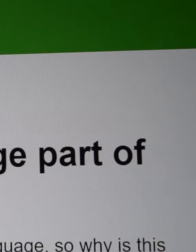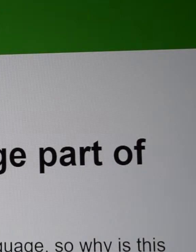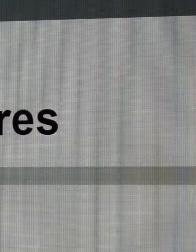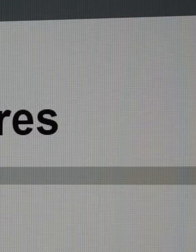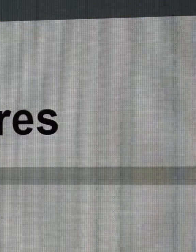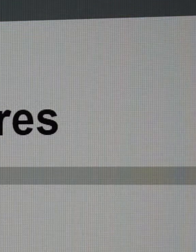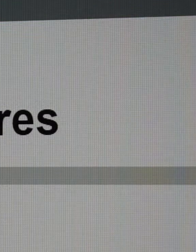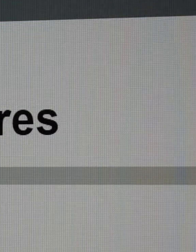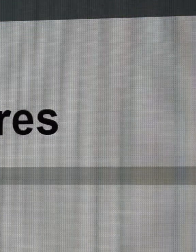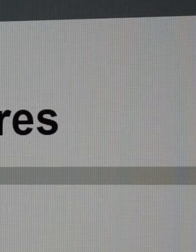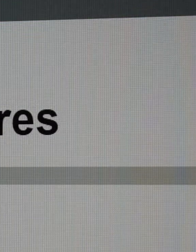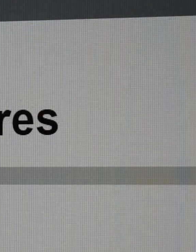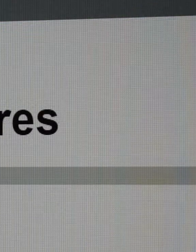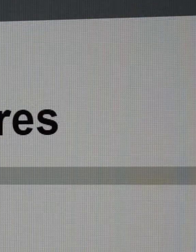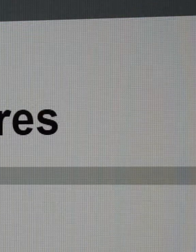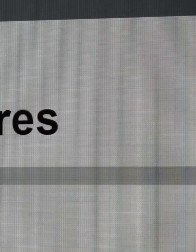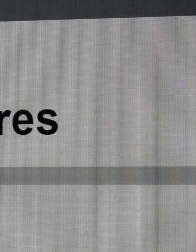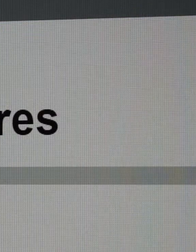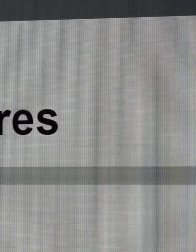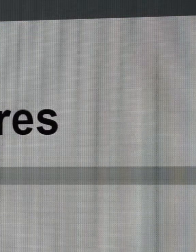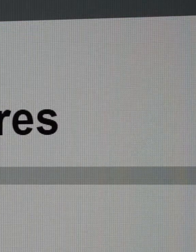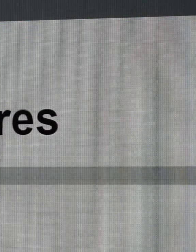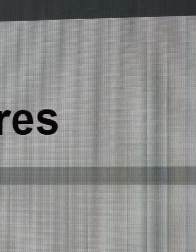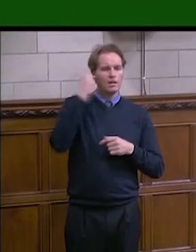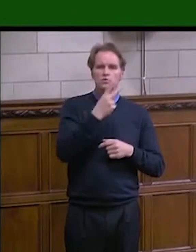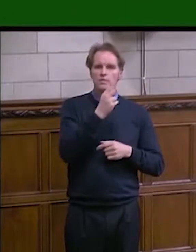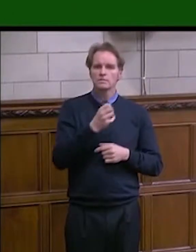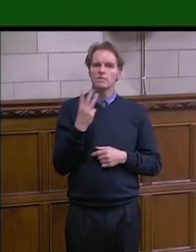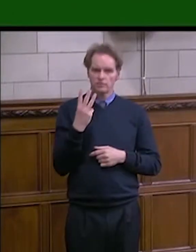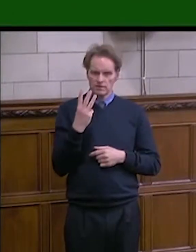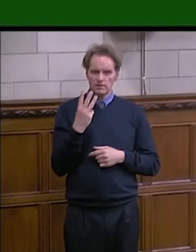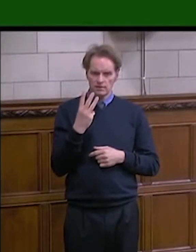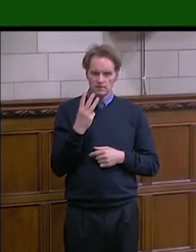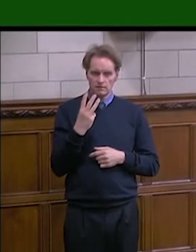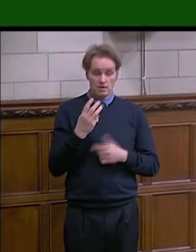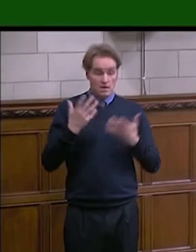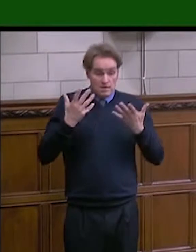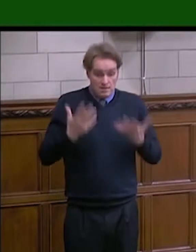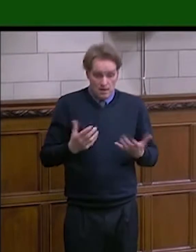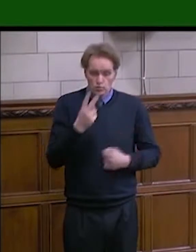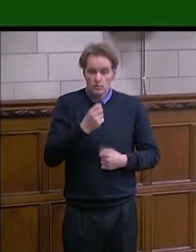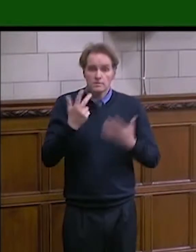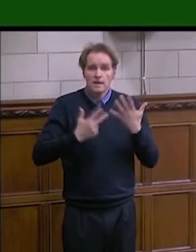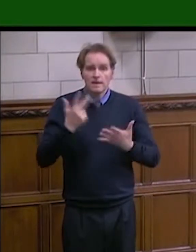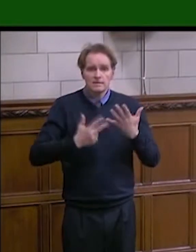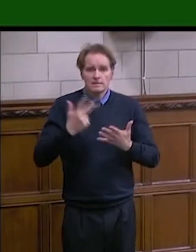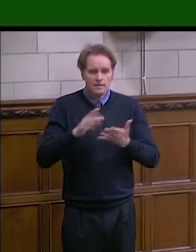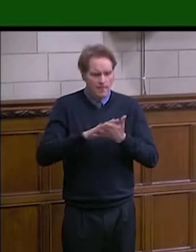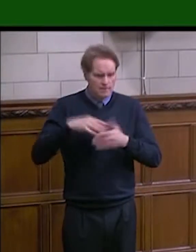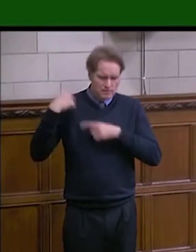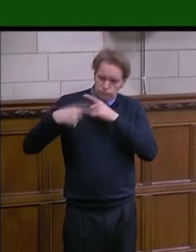35,000 signatures and triggered a debate in parliament. Now, 15 years later, it is time to take